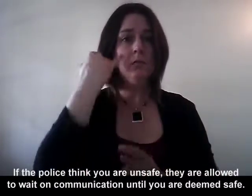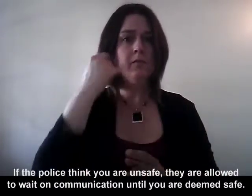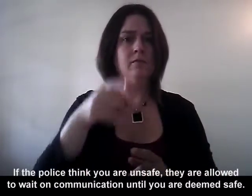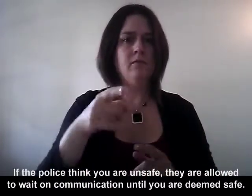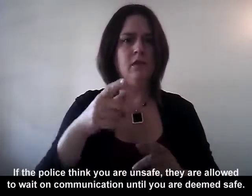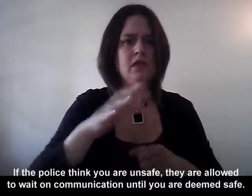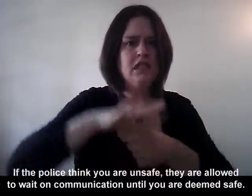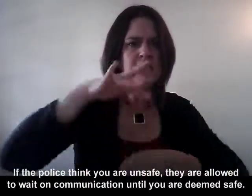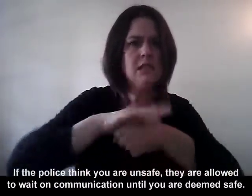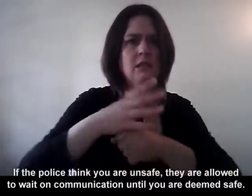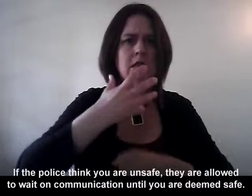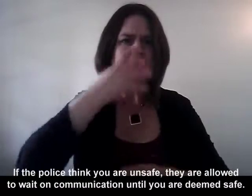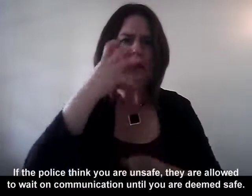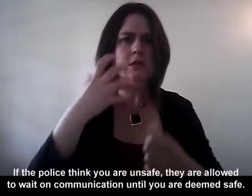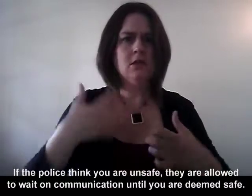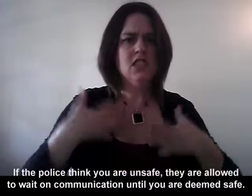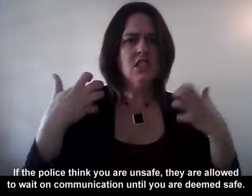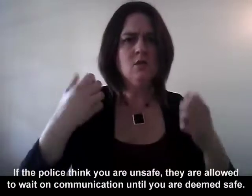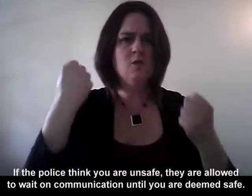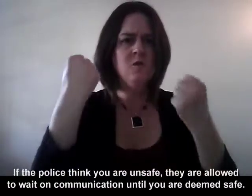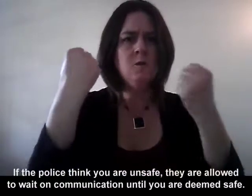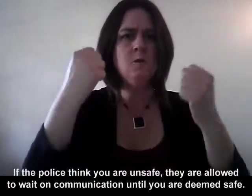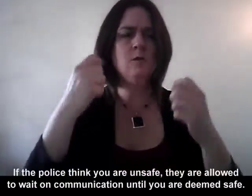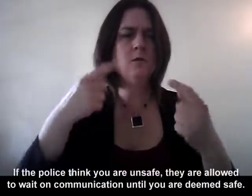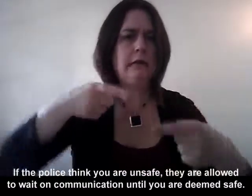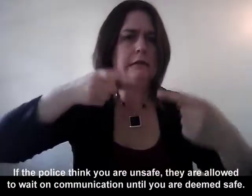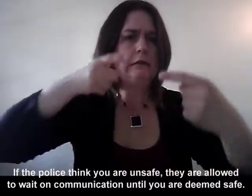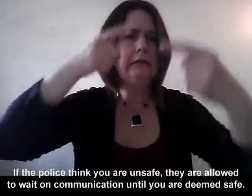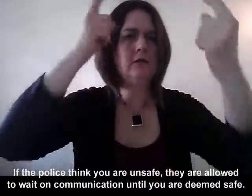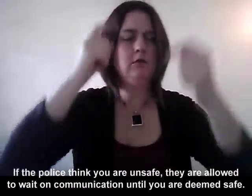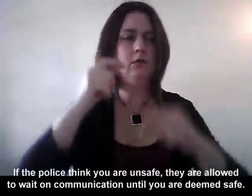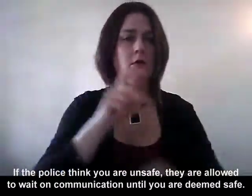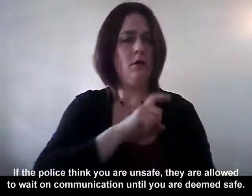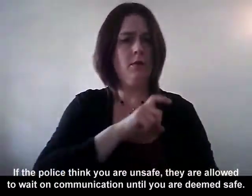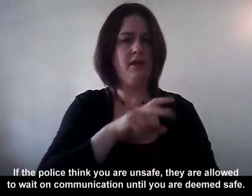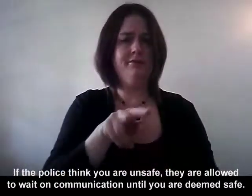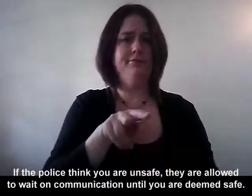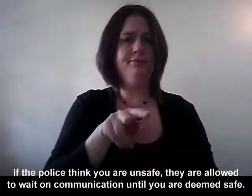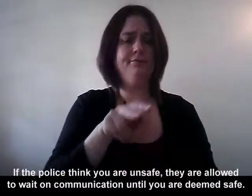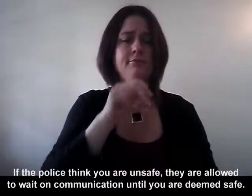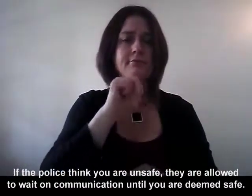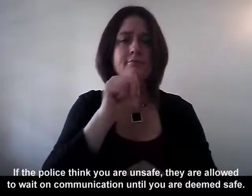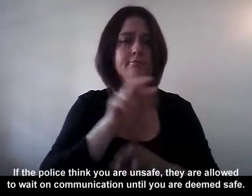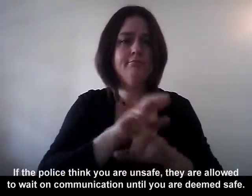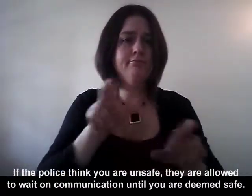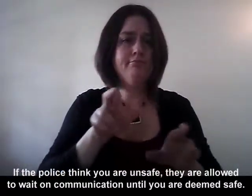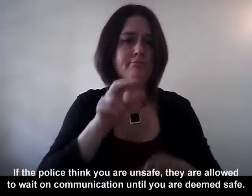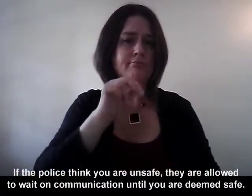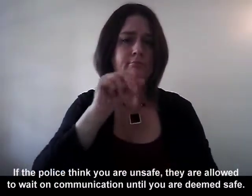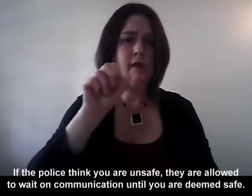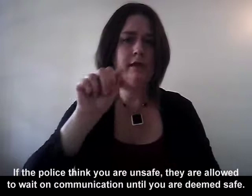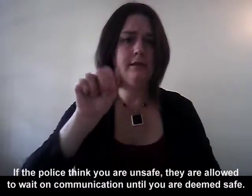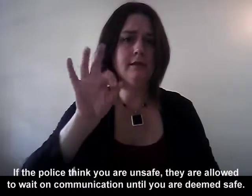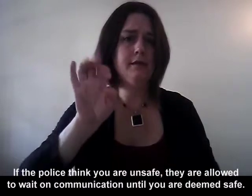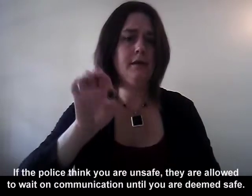If the police think you are unsafe, they are allowed to wait on communication until you are deemed safe.